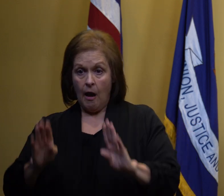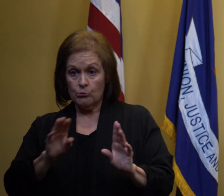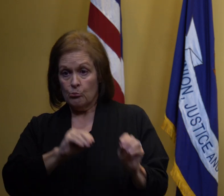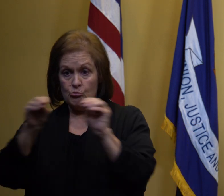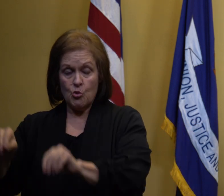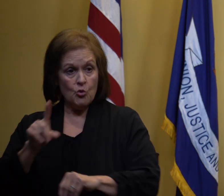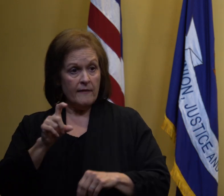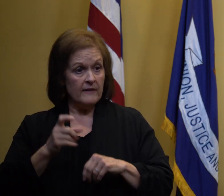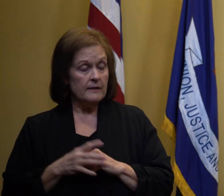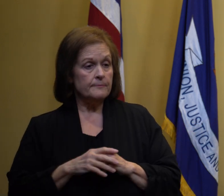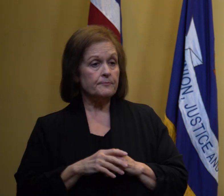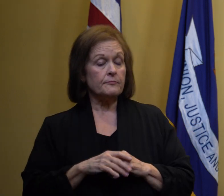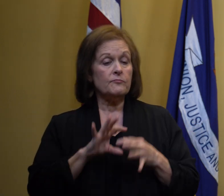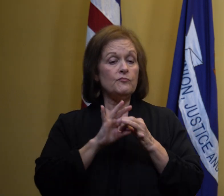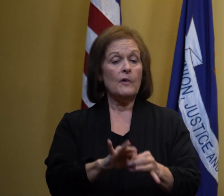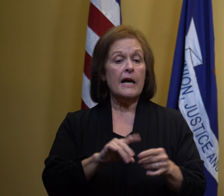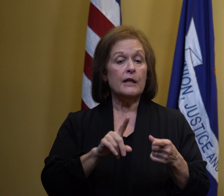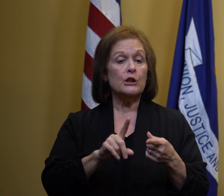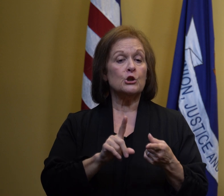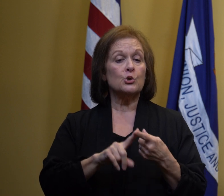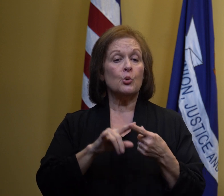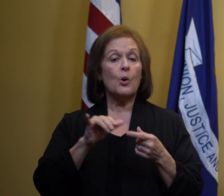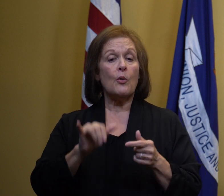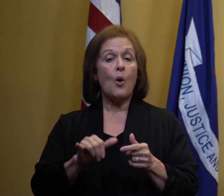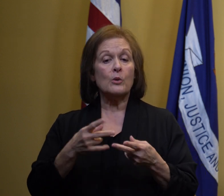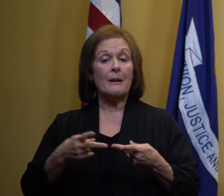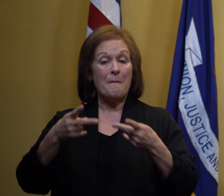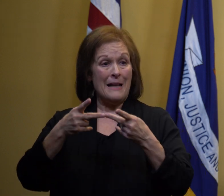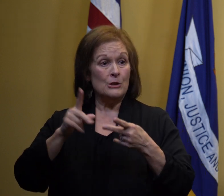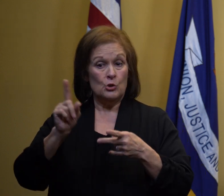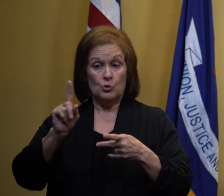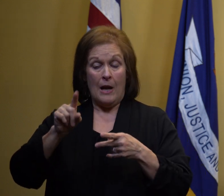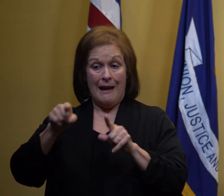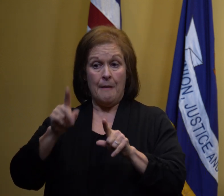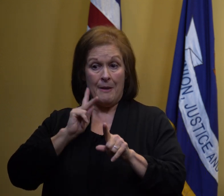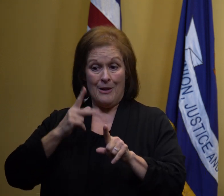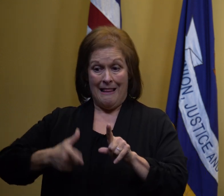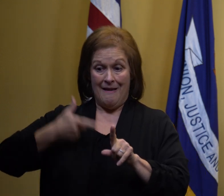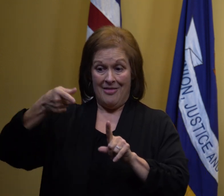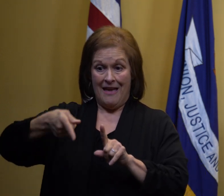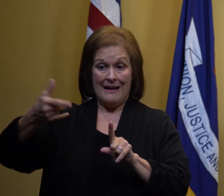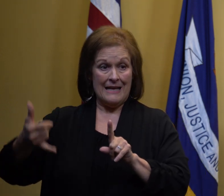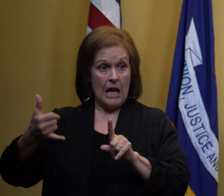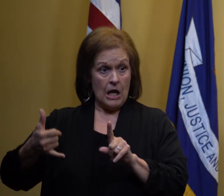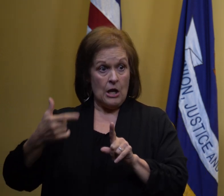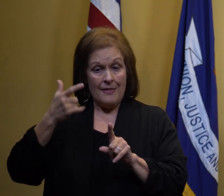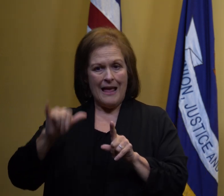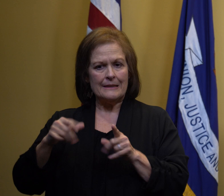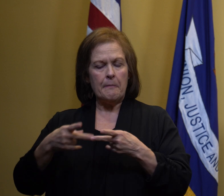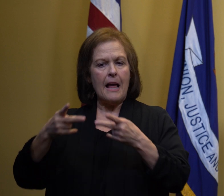it relates to these developments where people are currently housed, it's an example of how we had to